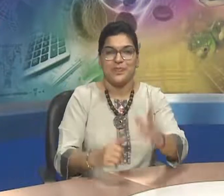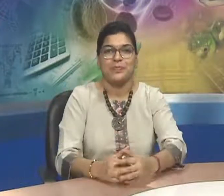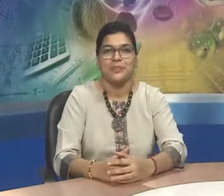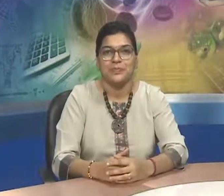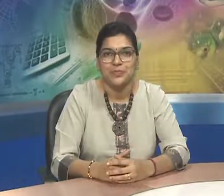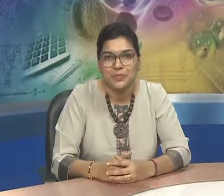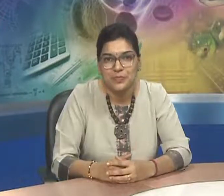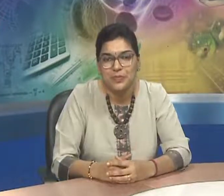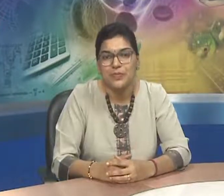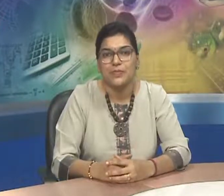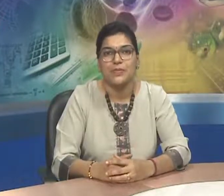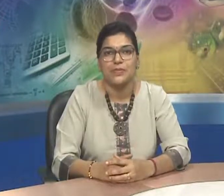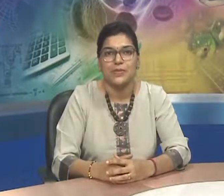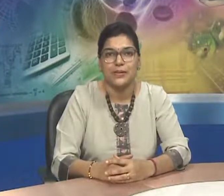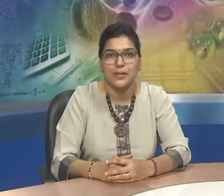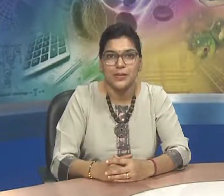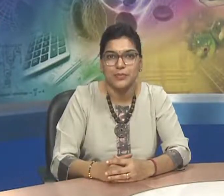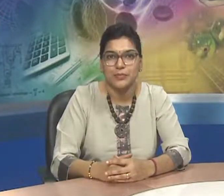wrong, is known as morality.